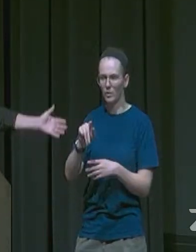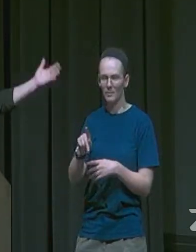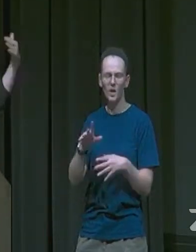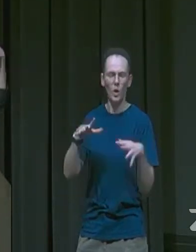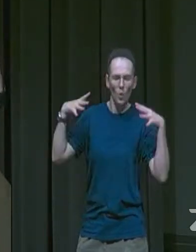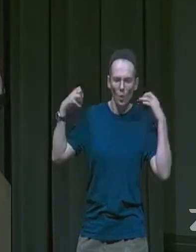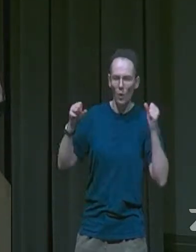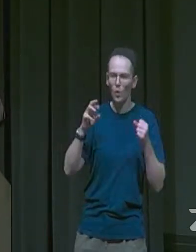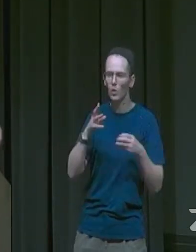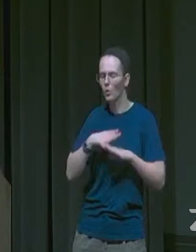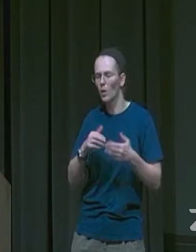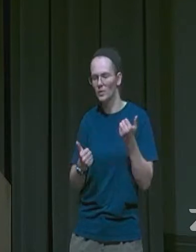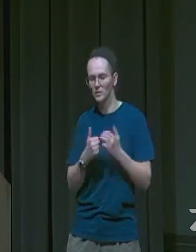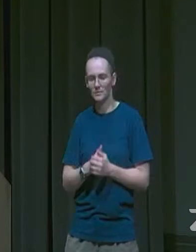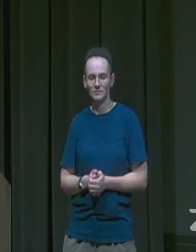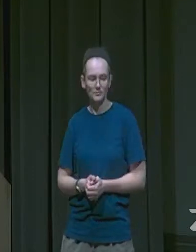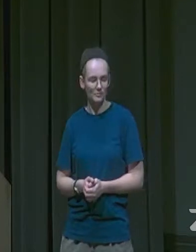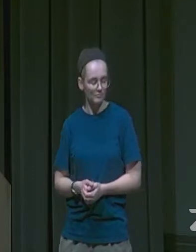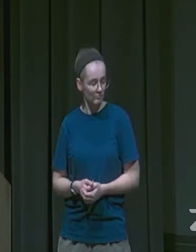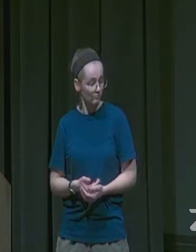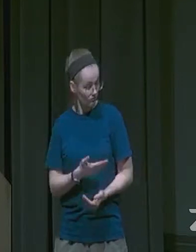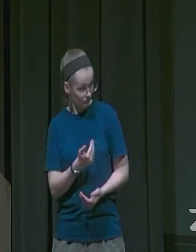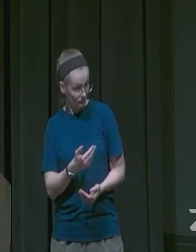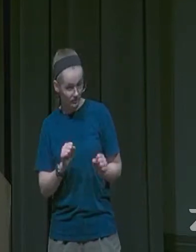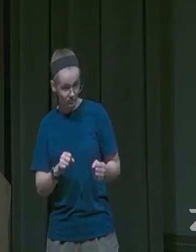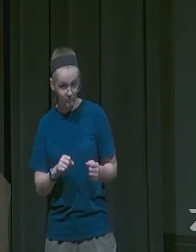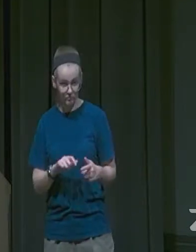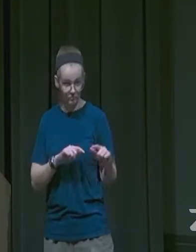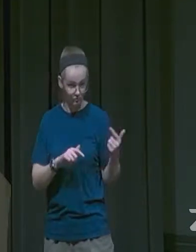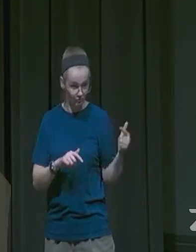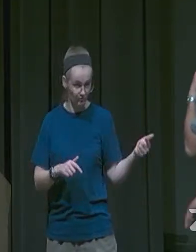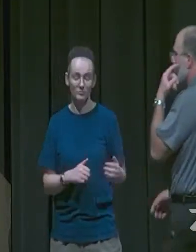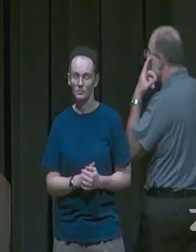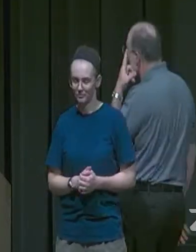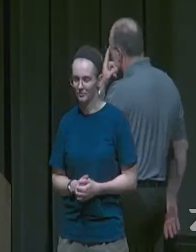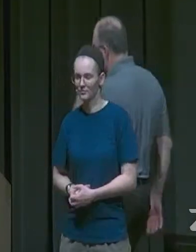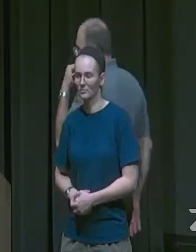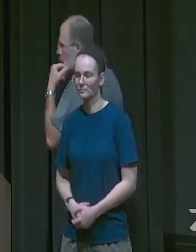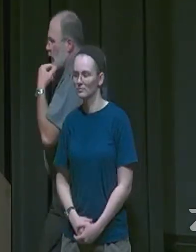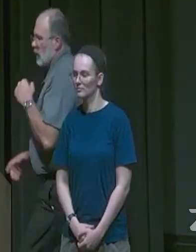guys want up and you can step up?